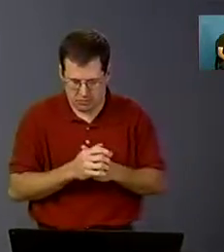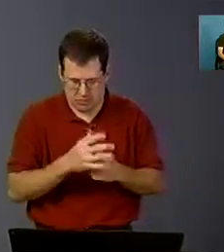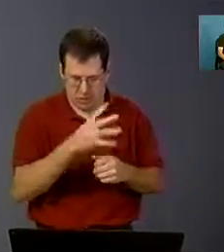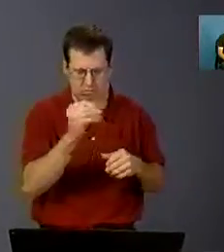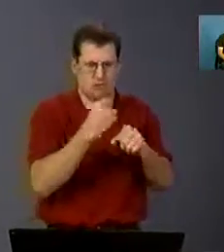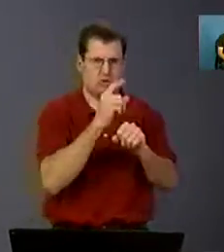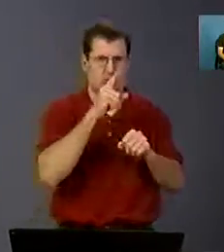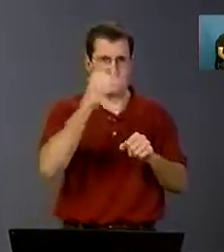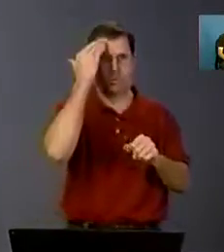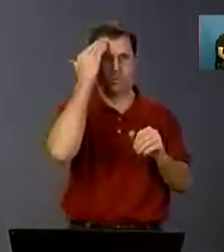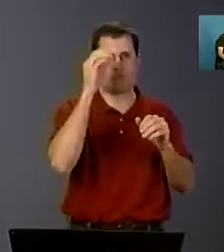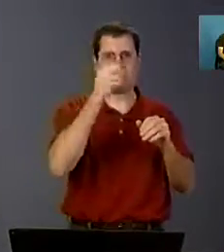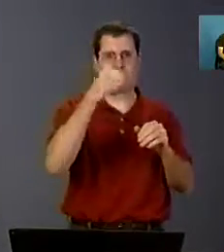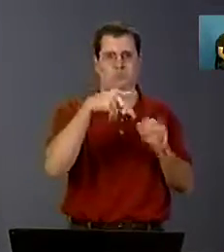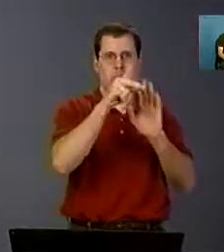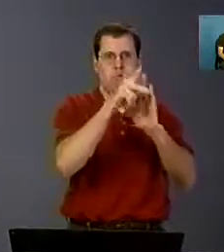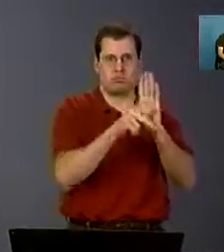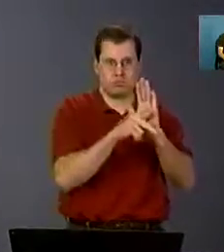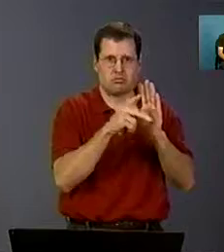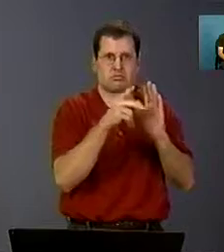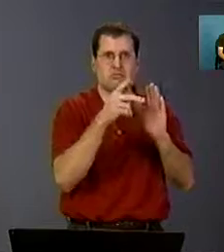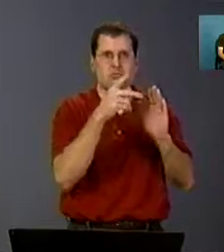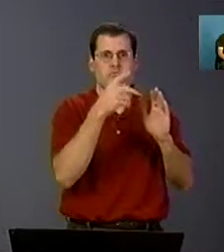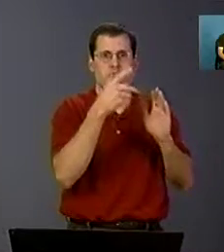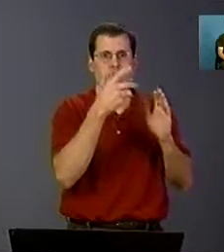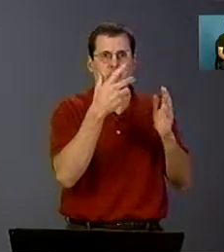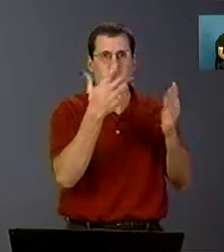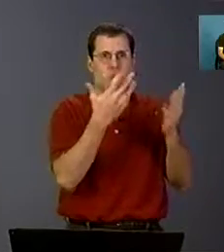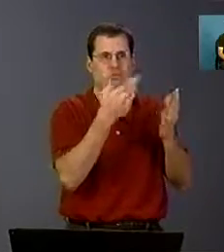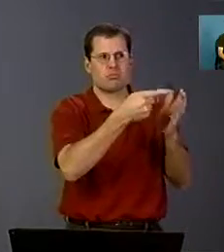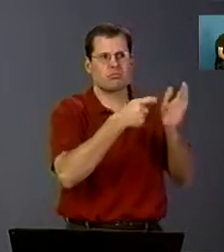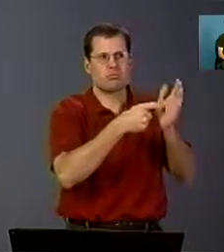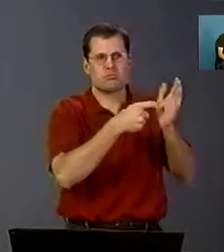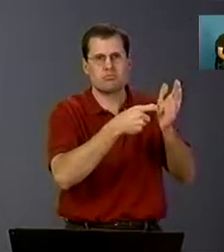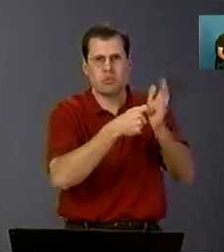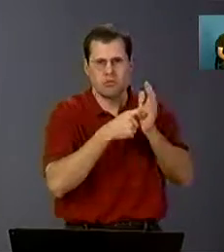Sometimes you may have to be patient. It may take some time to research the problems.